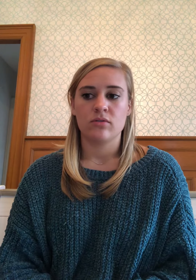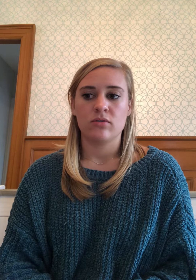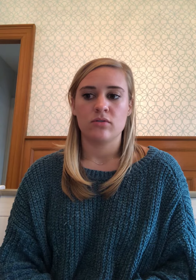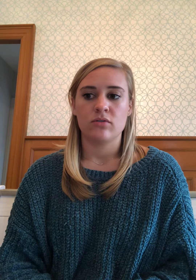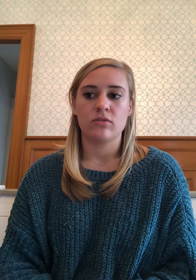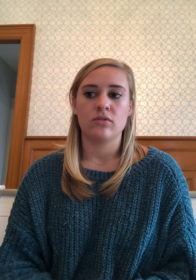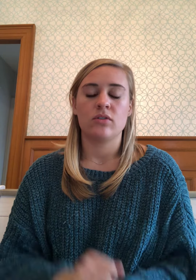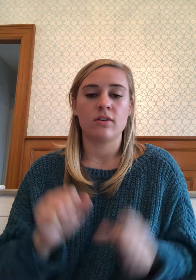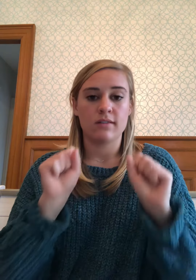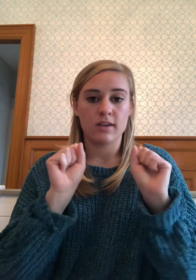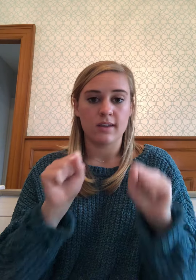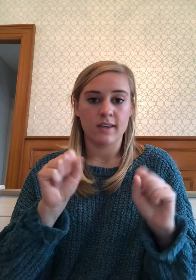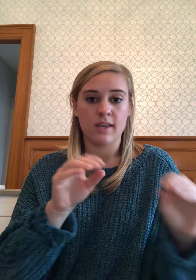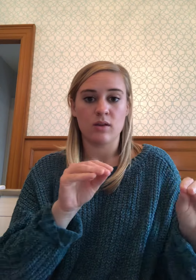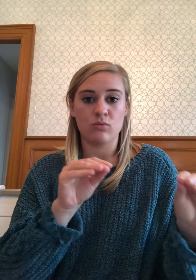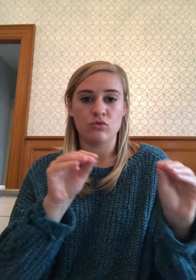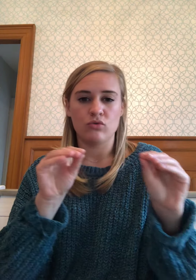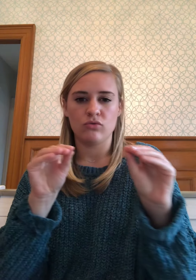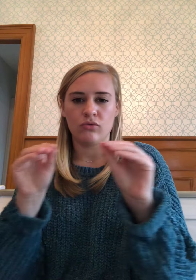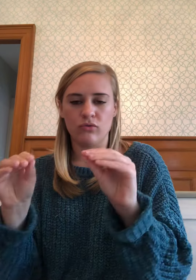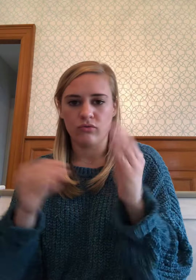linear fashion, or bodily movement.